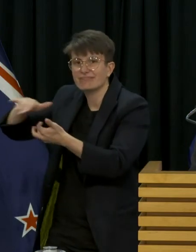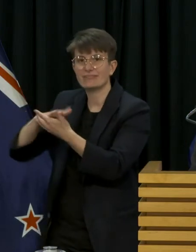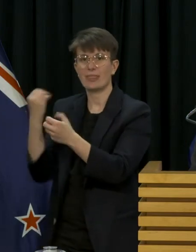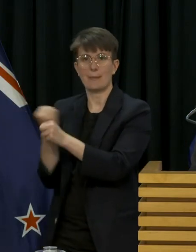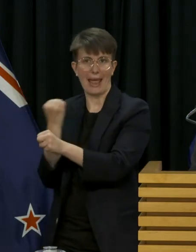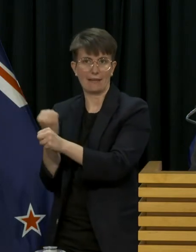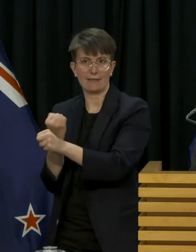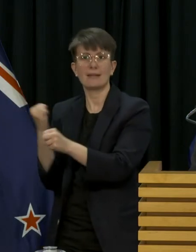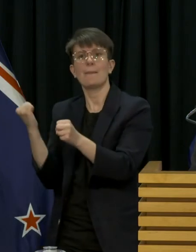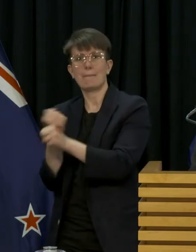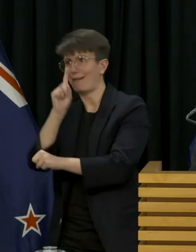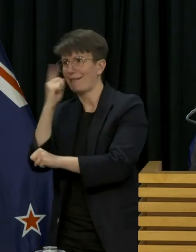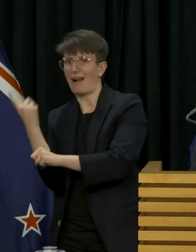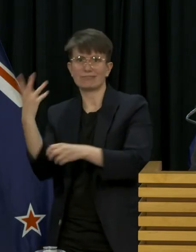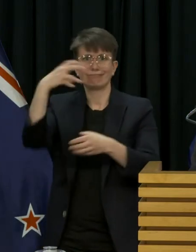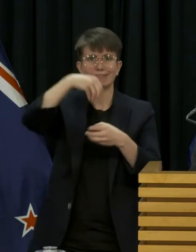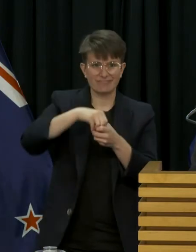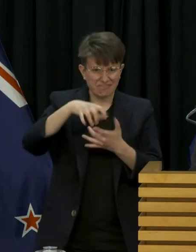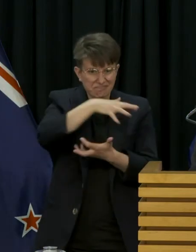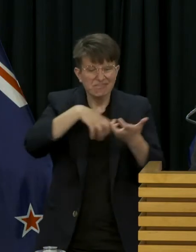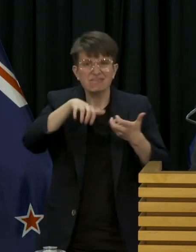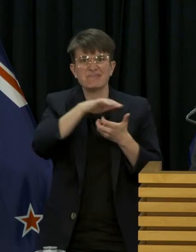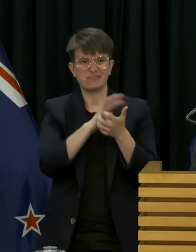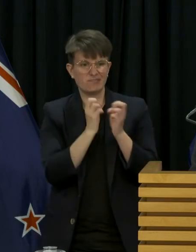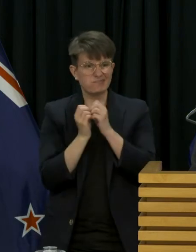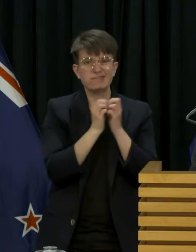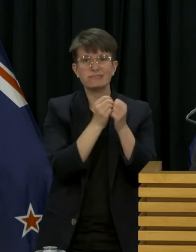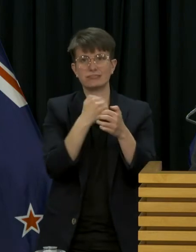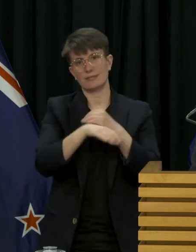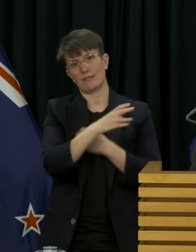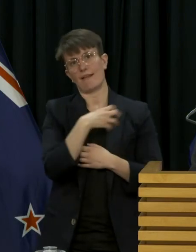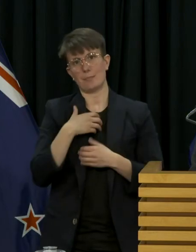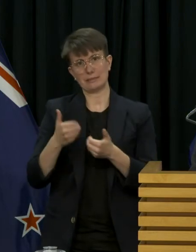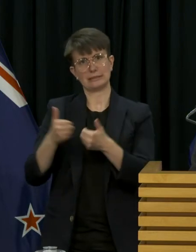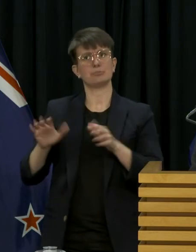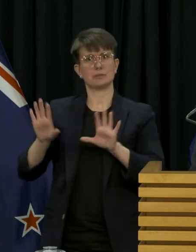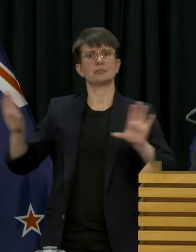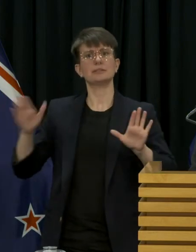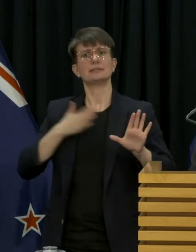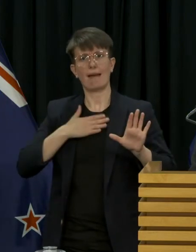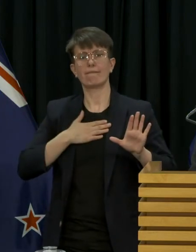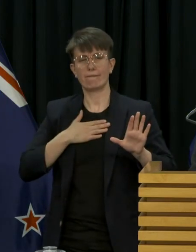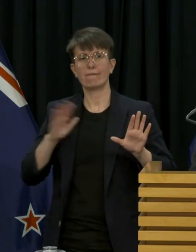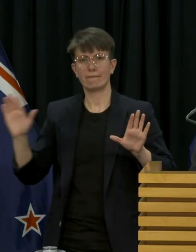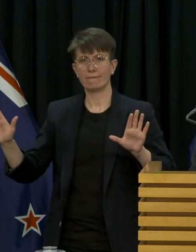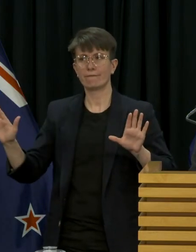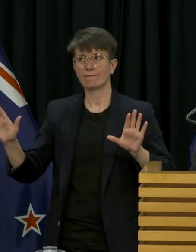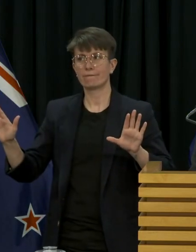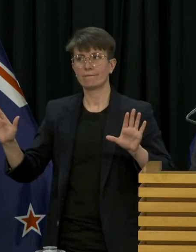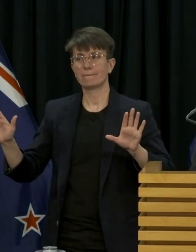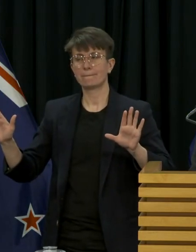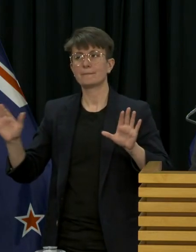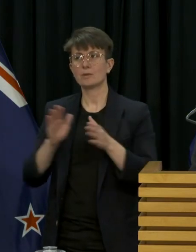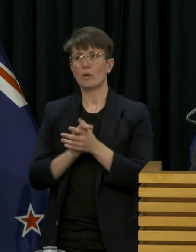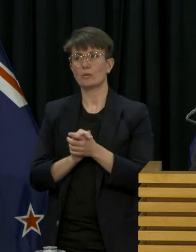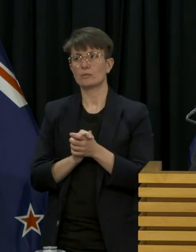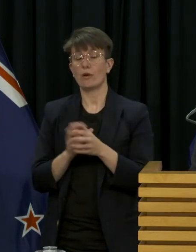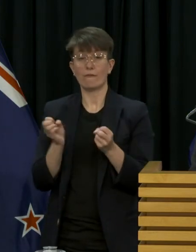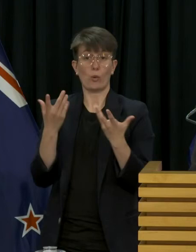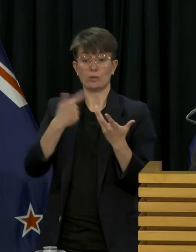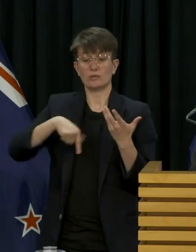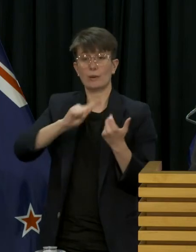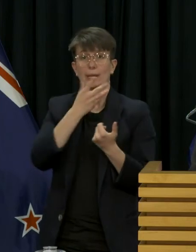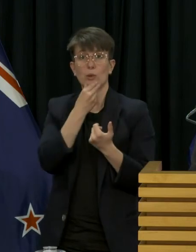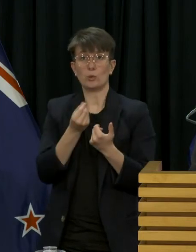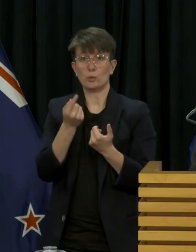learned. And I have no intention of changing that. Keeping in mind, of course, we have used our ability to set out